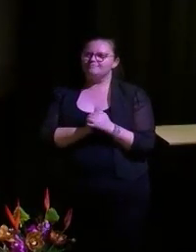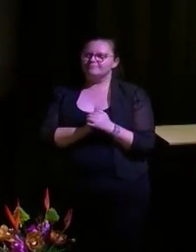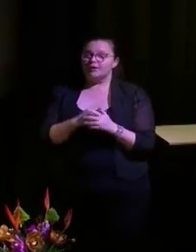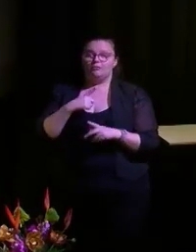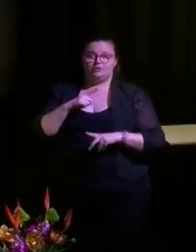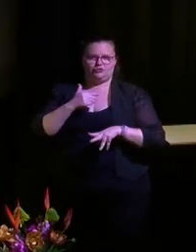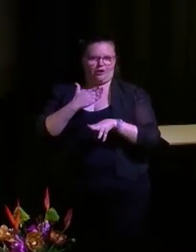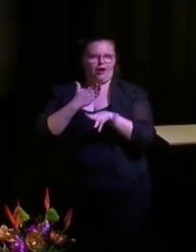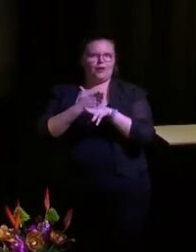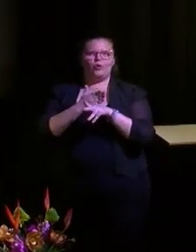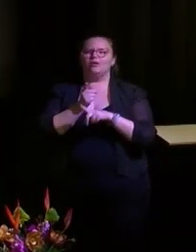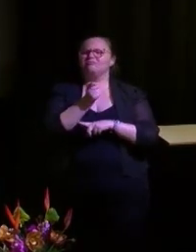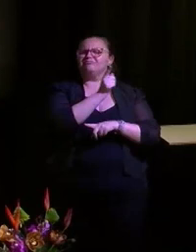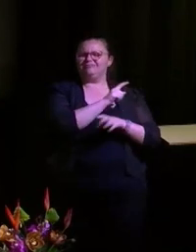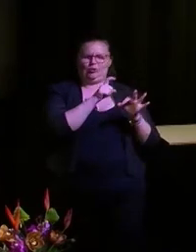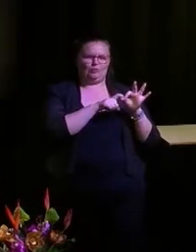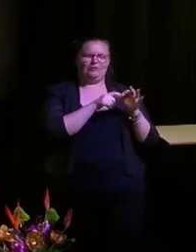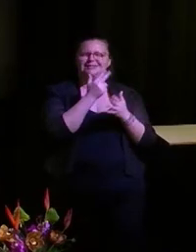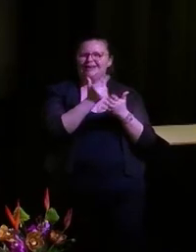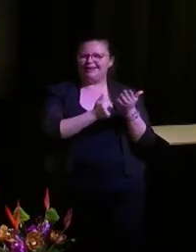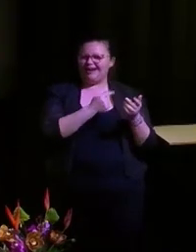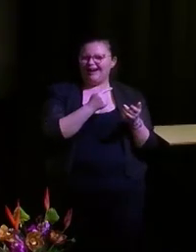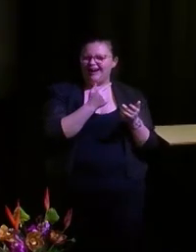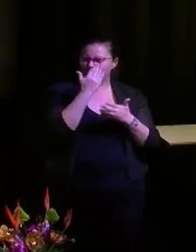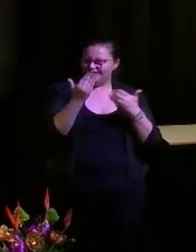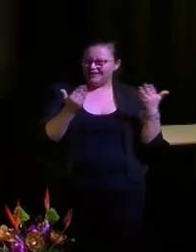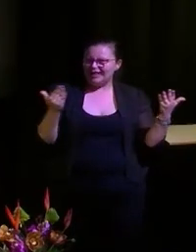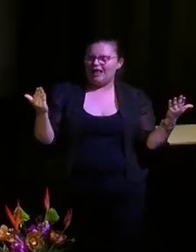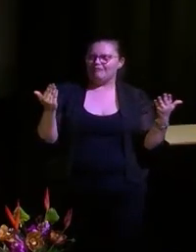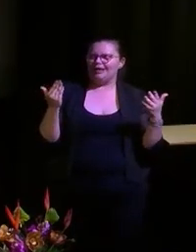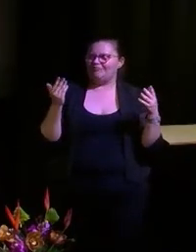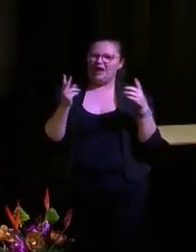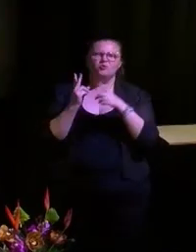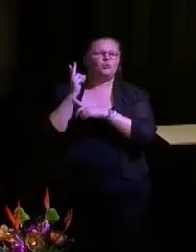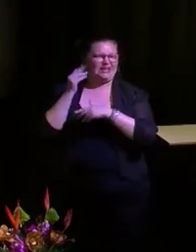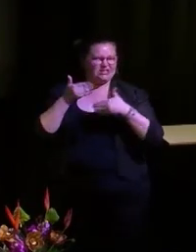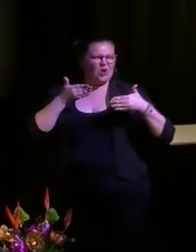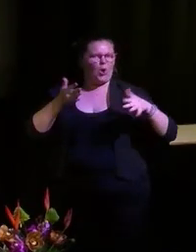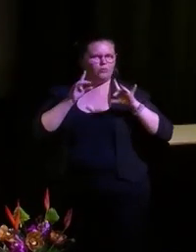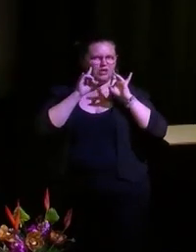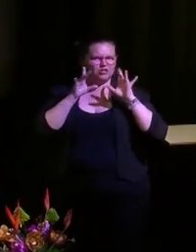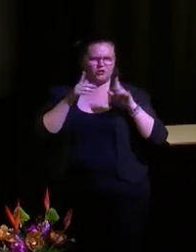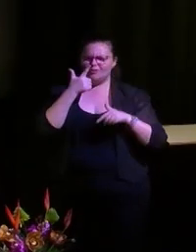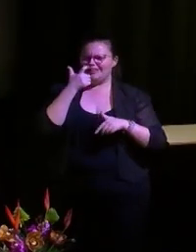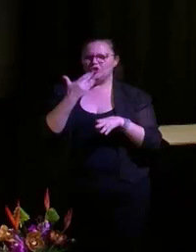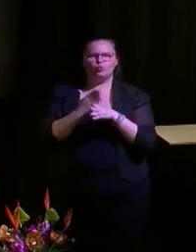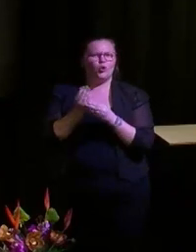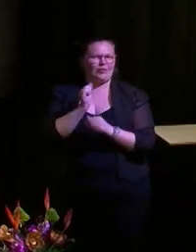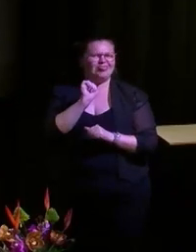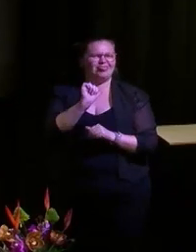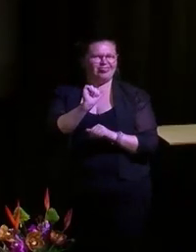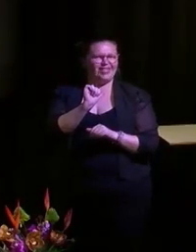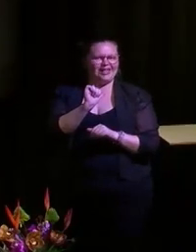door at Queensland Art Gallery, we just opened a show about a fortnight ago, and I was really lucky to be able to work with Obery on commissioning some new works